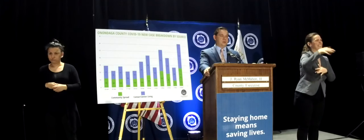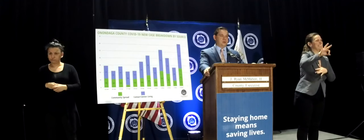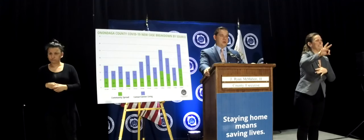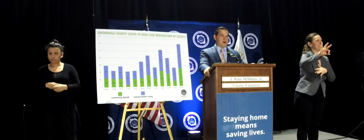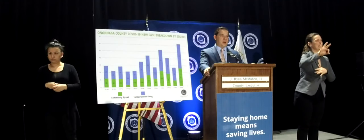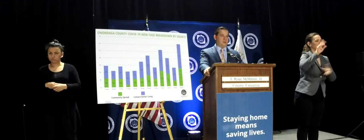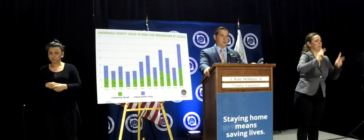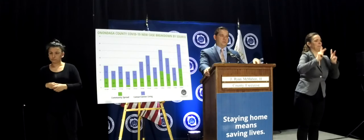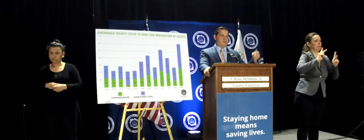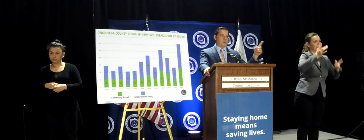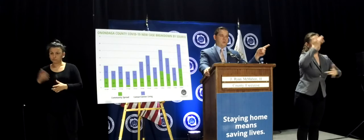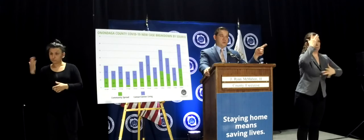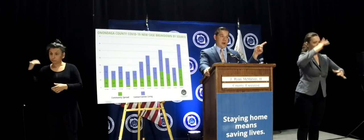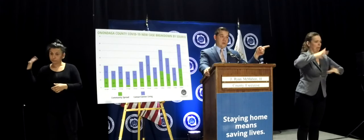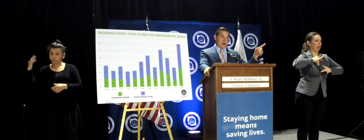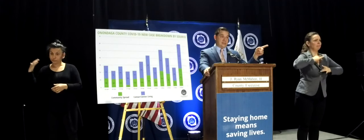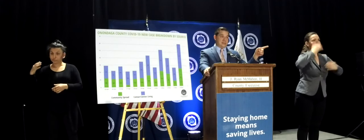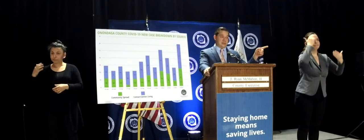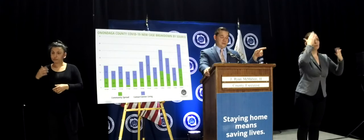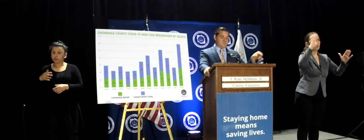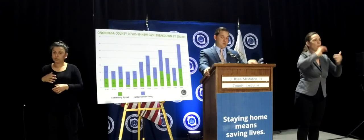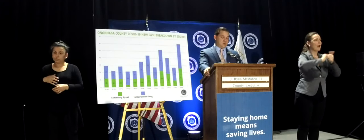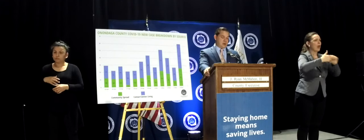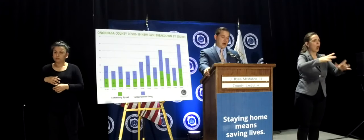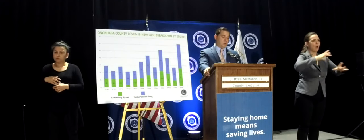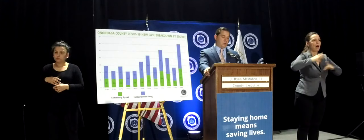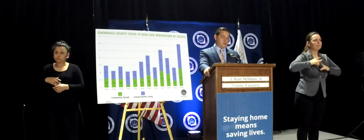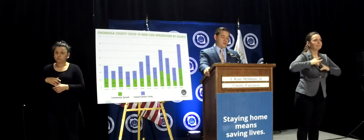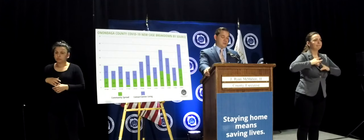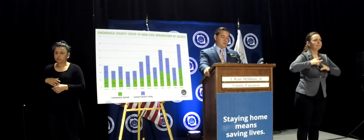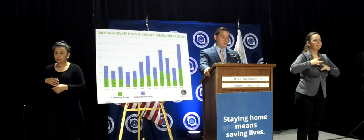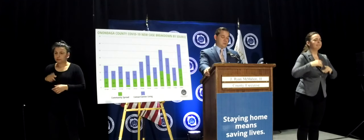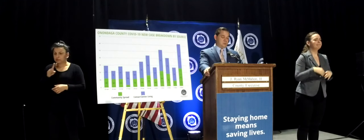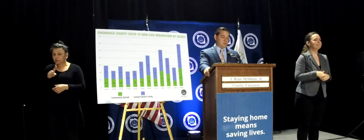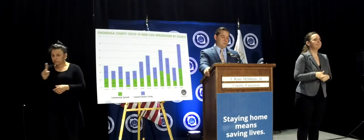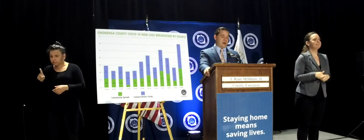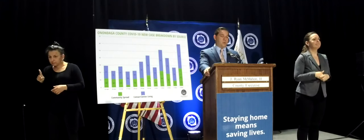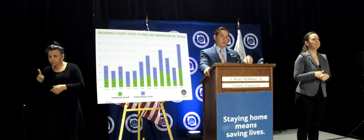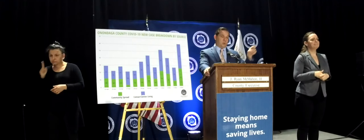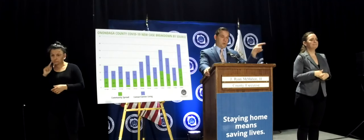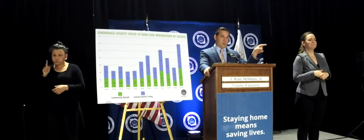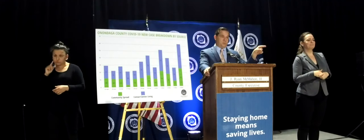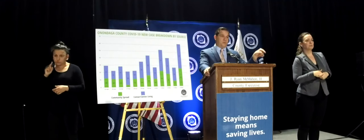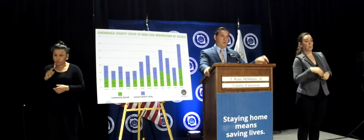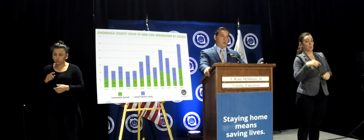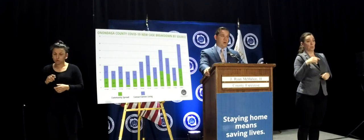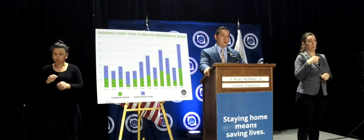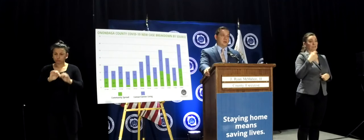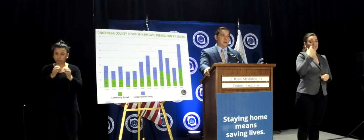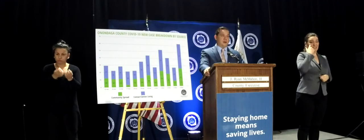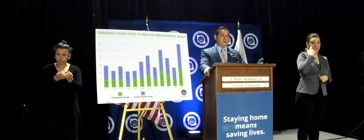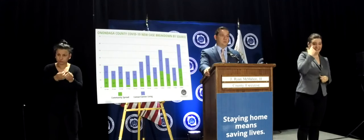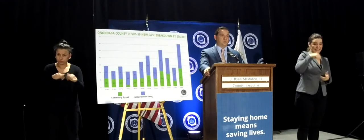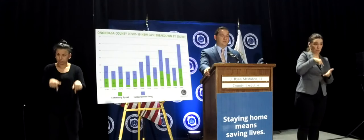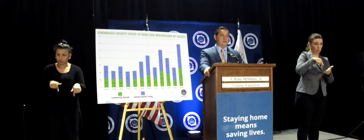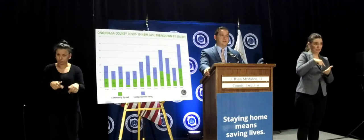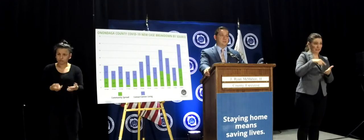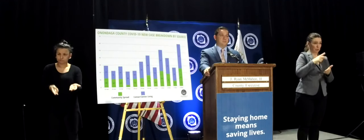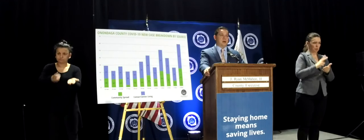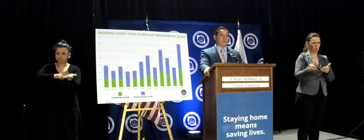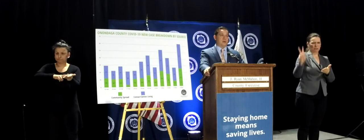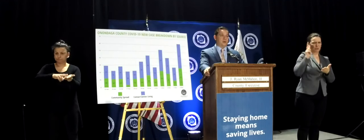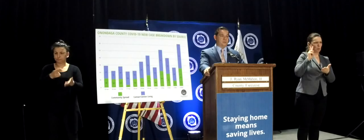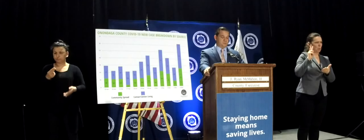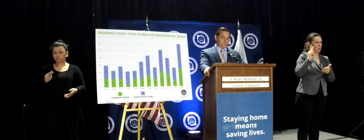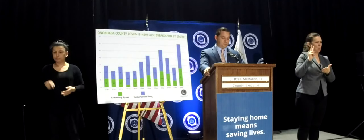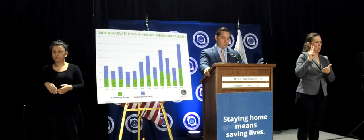11. The week before was around 19. Now we're essentially back where we were the week before. We've had some